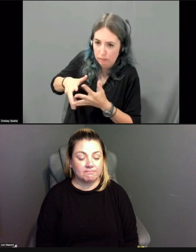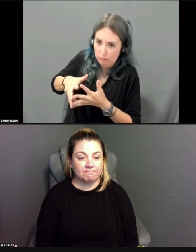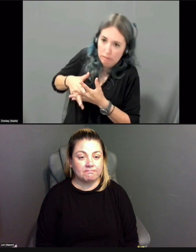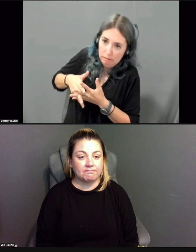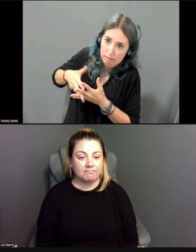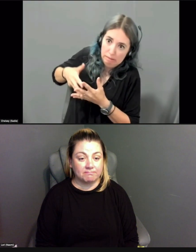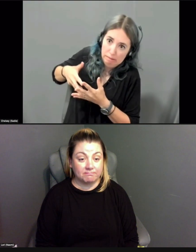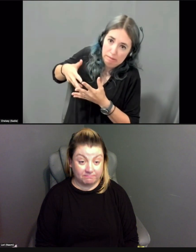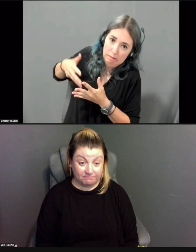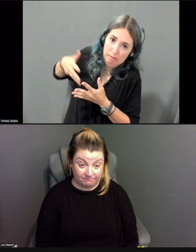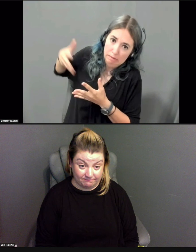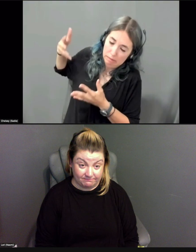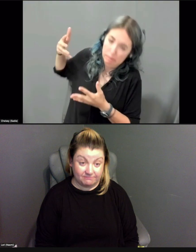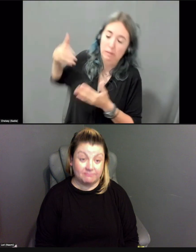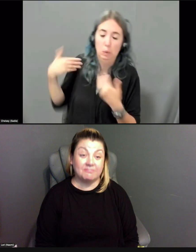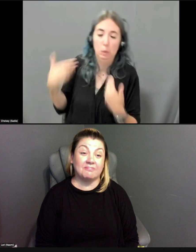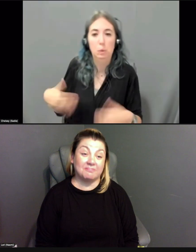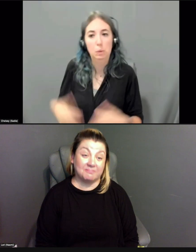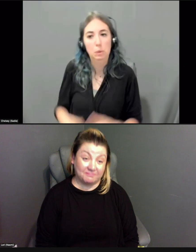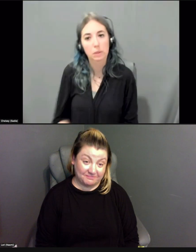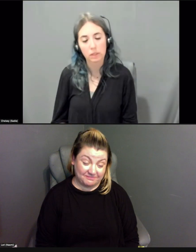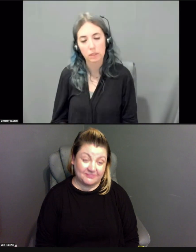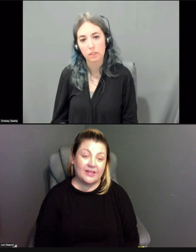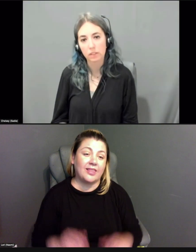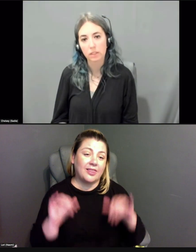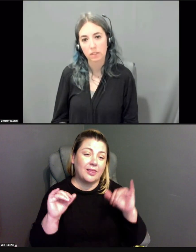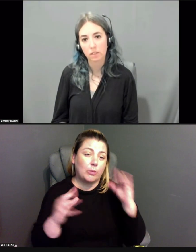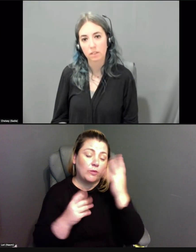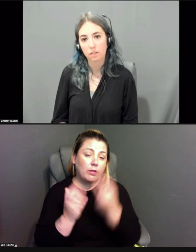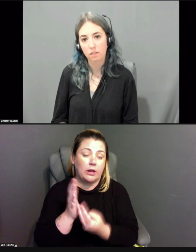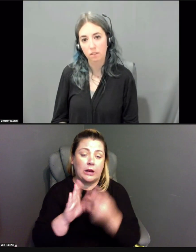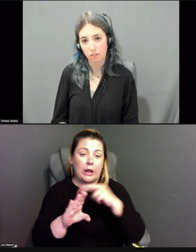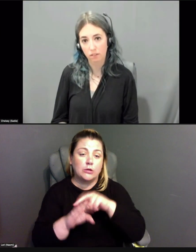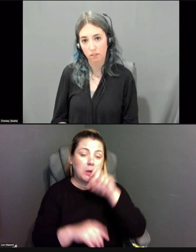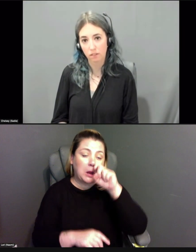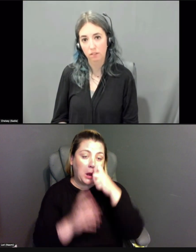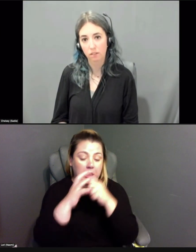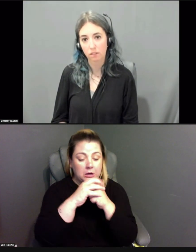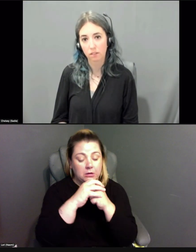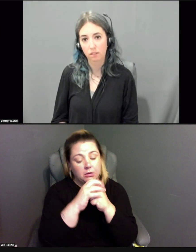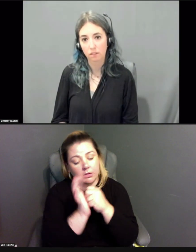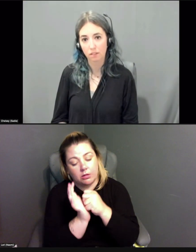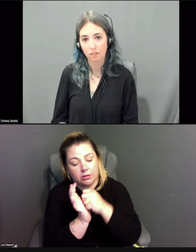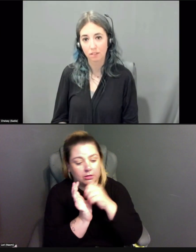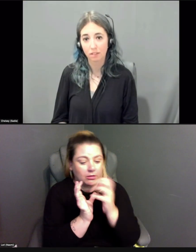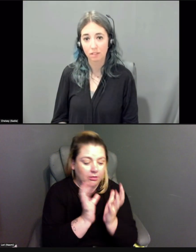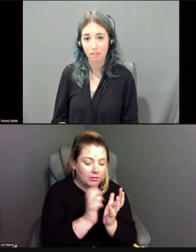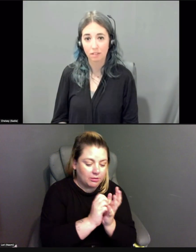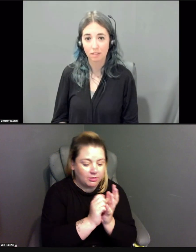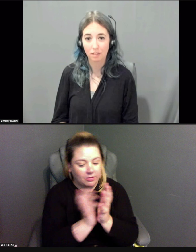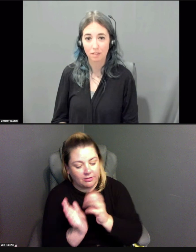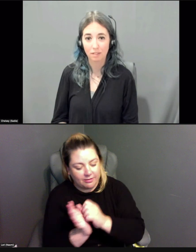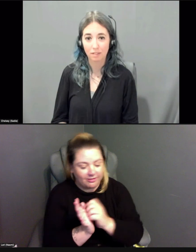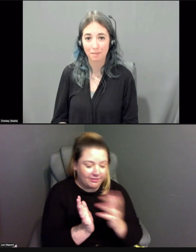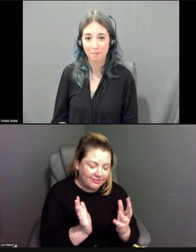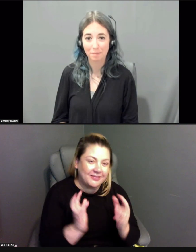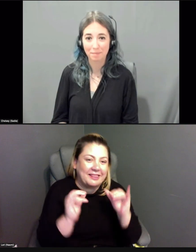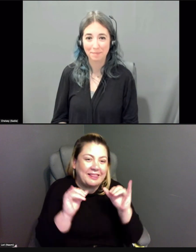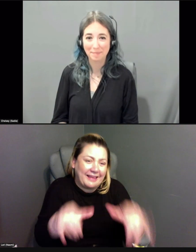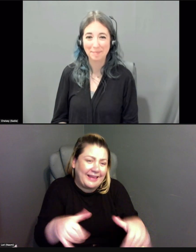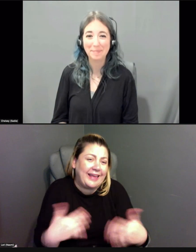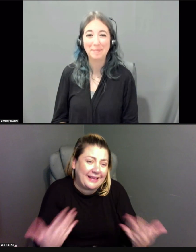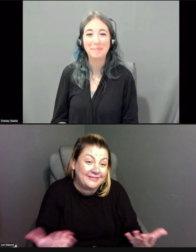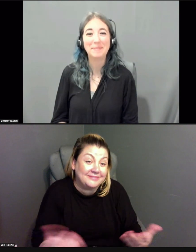right. It's this onion, and there's always more layers to peel back. Yes. which is why we decided this was the theme for